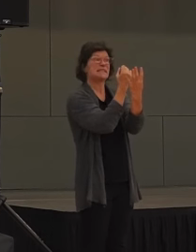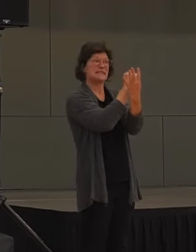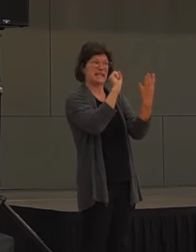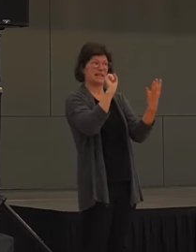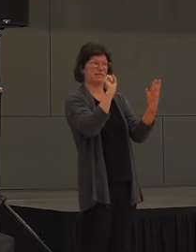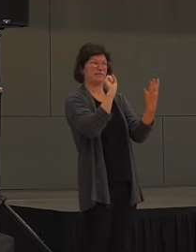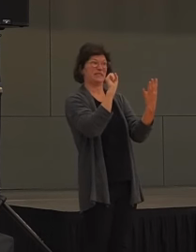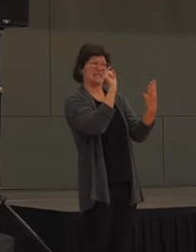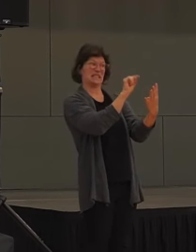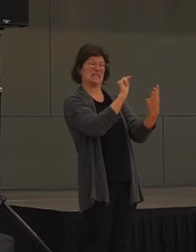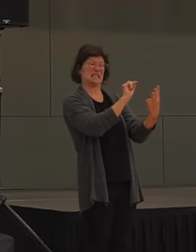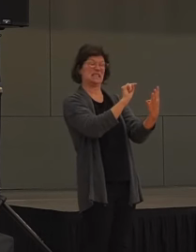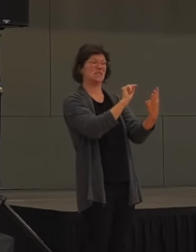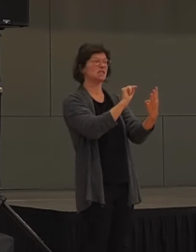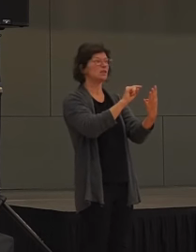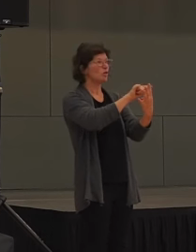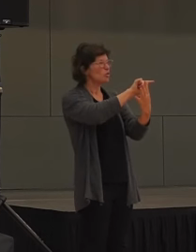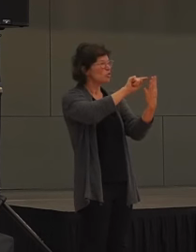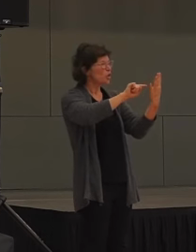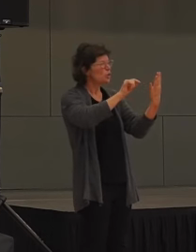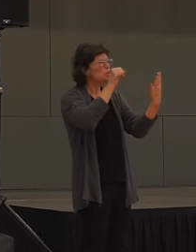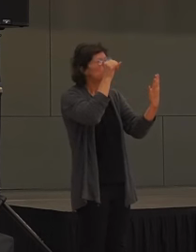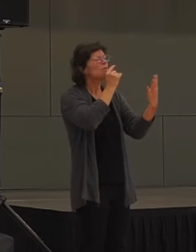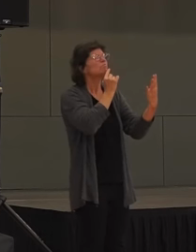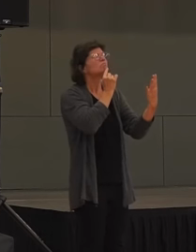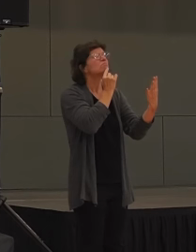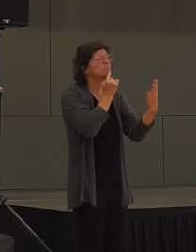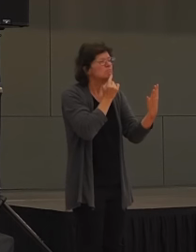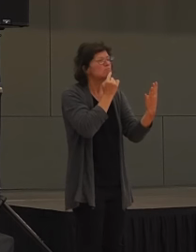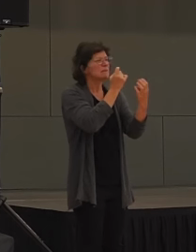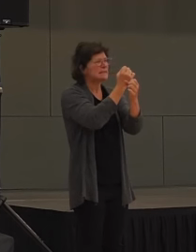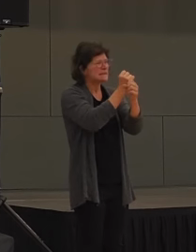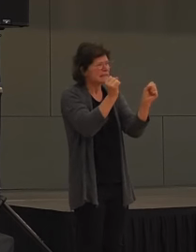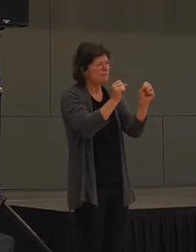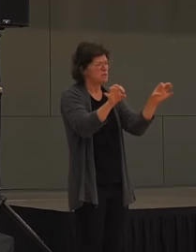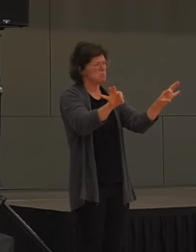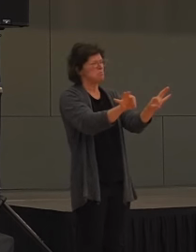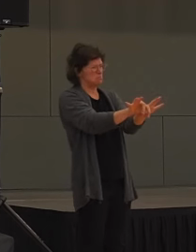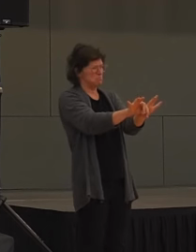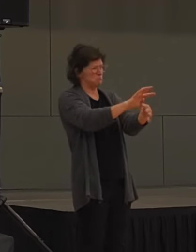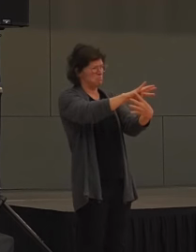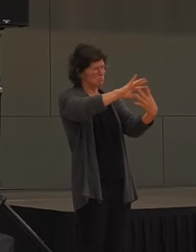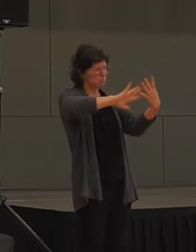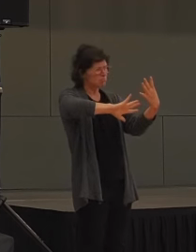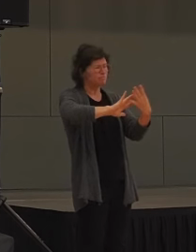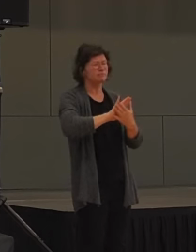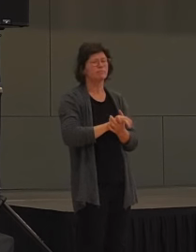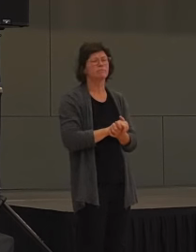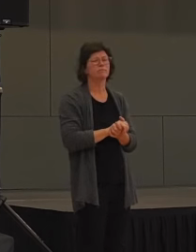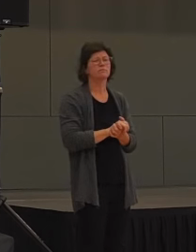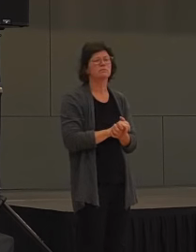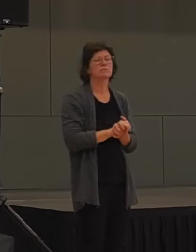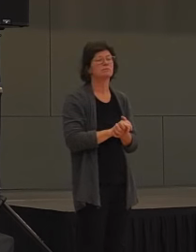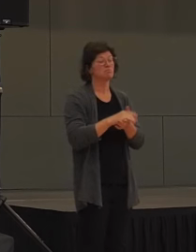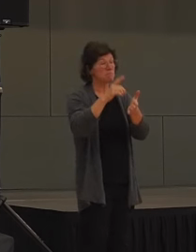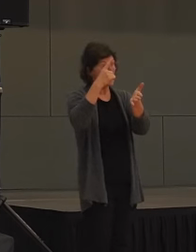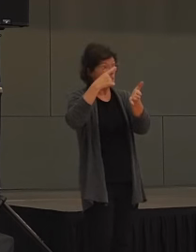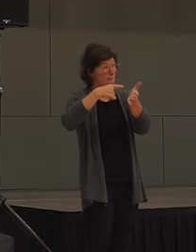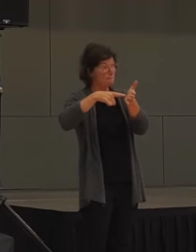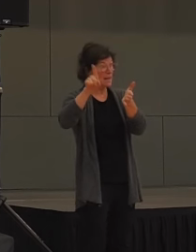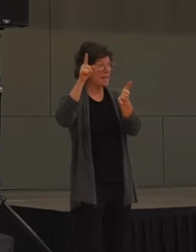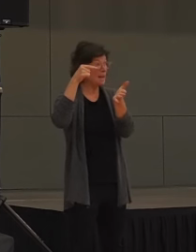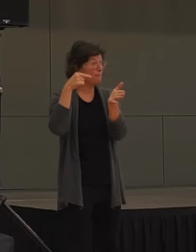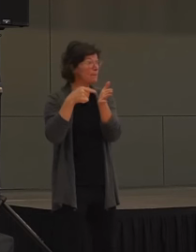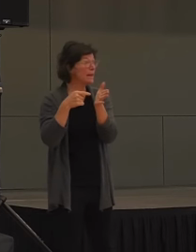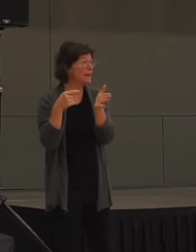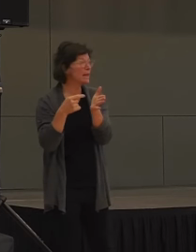envision, those are huge areas where safety is critical. When it comes to paying bills,